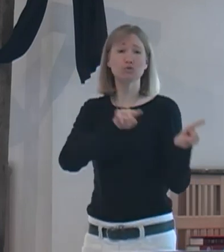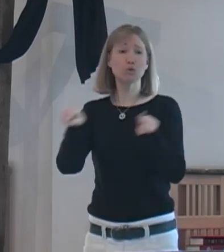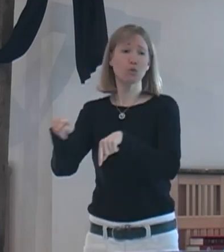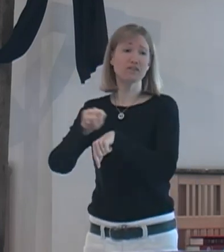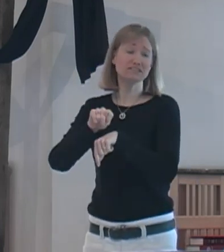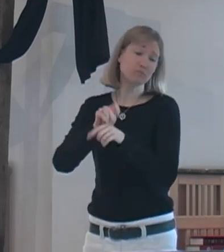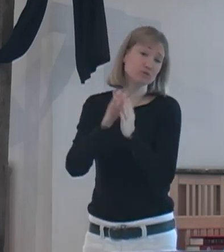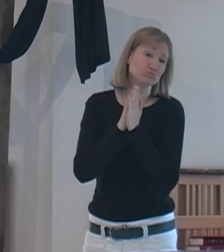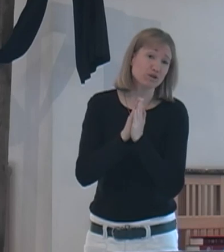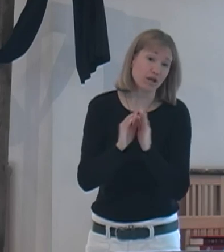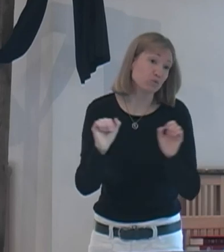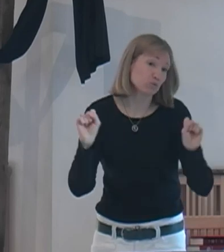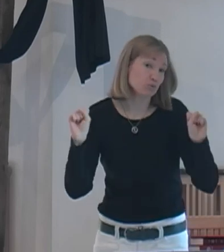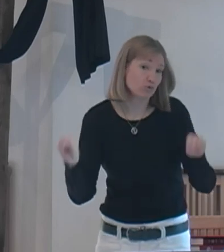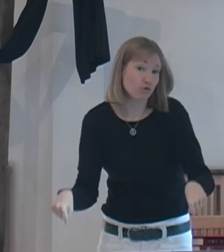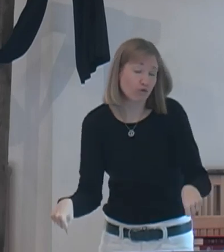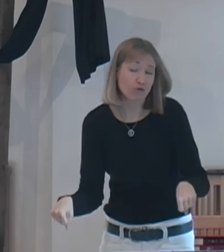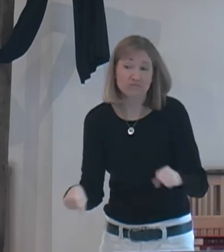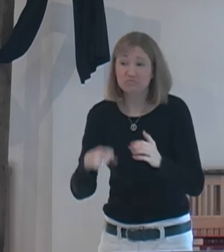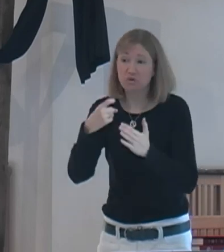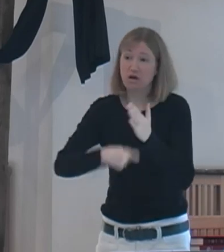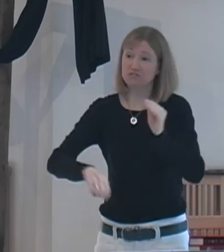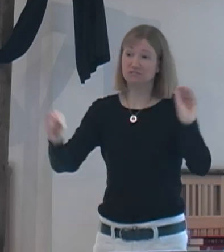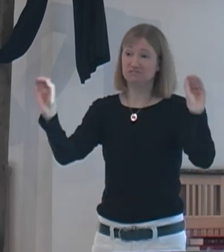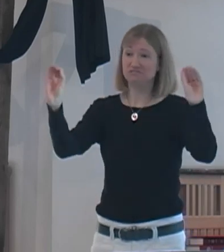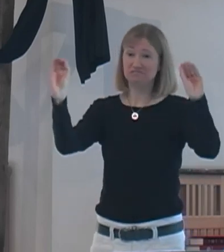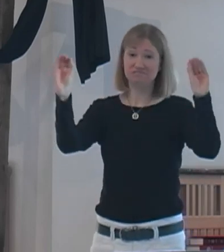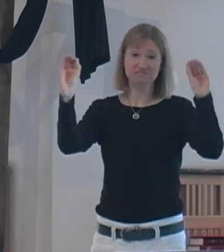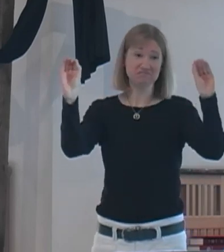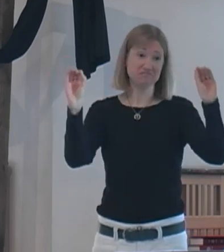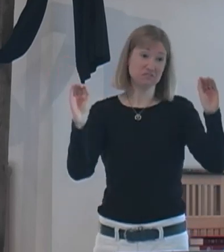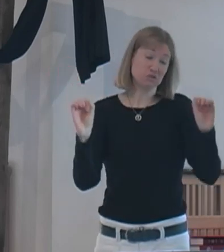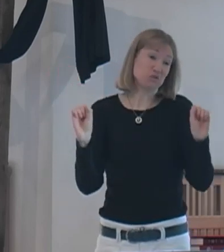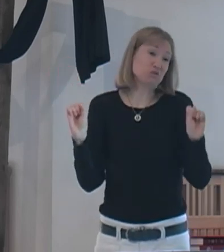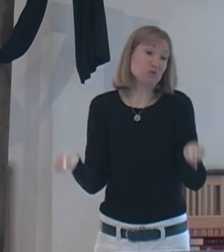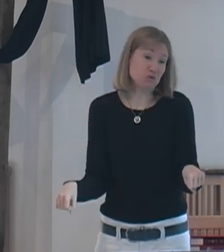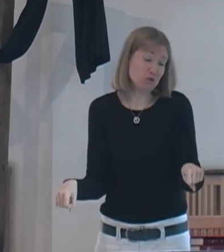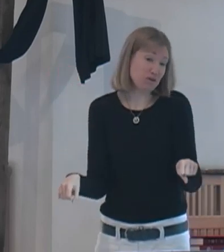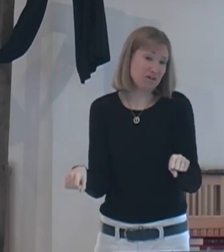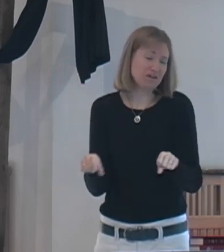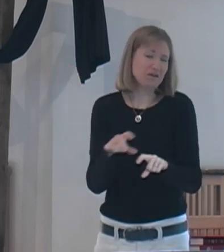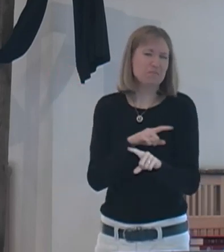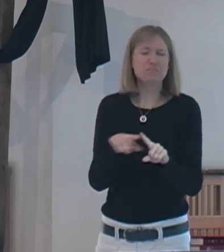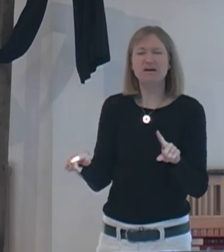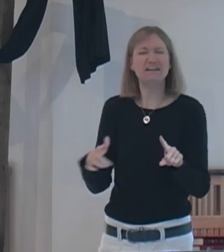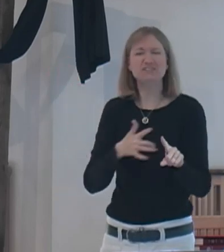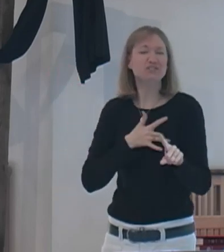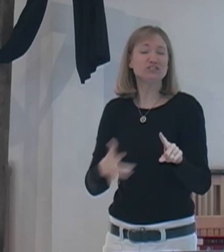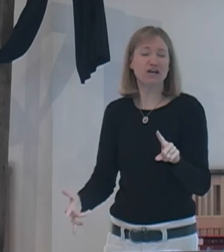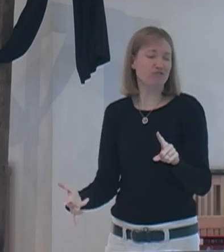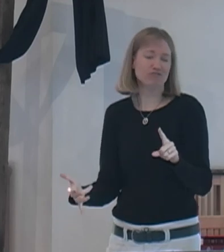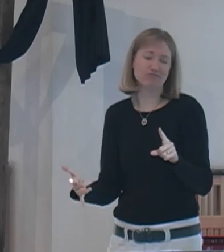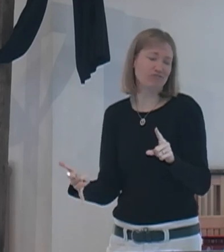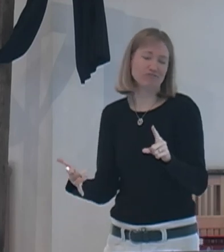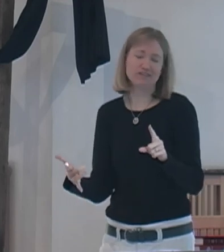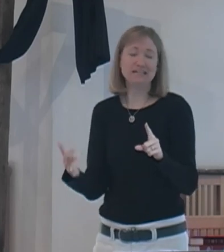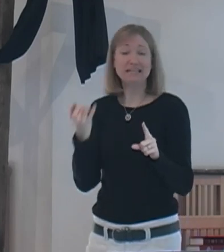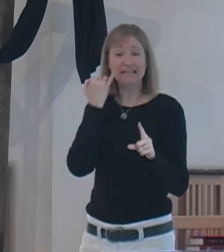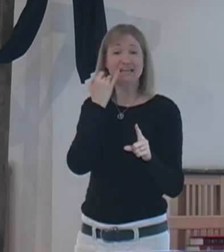pray. Wouldn't cost you anything. But it was just generally assumed that if you want